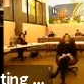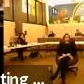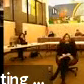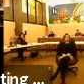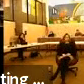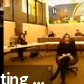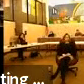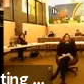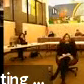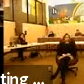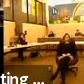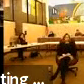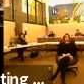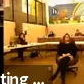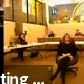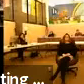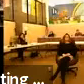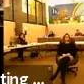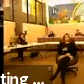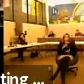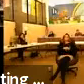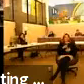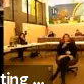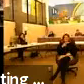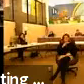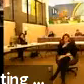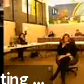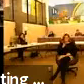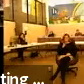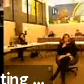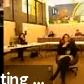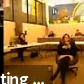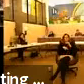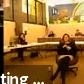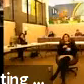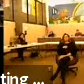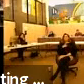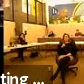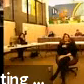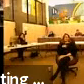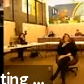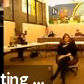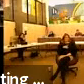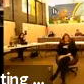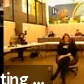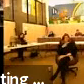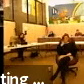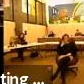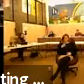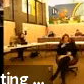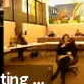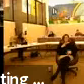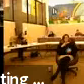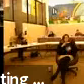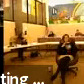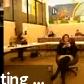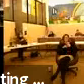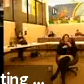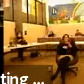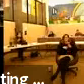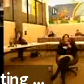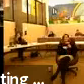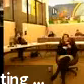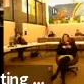provided. So again, Don and I review that. If the board would like to see a draft of that, I'd be more than happy to let them look at it. We will before next meeting,